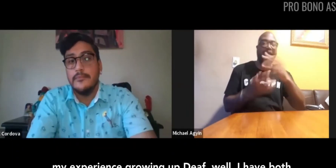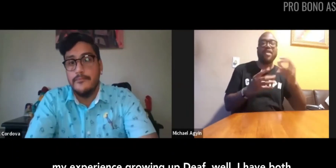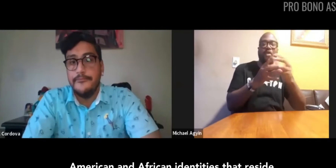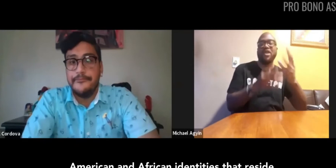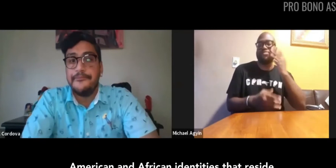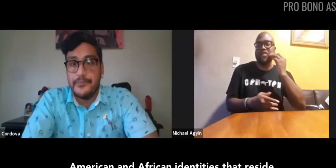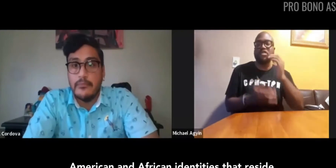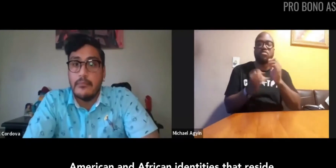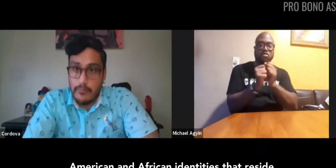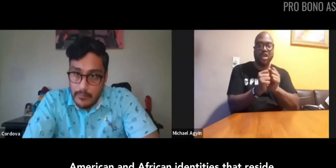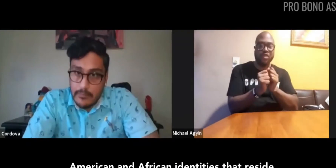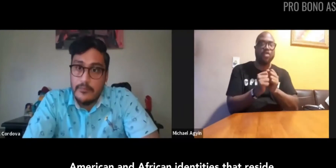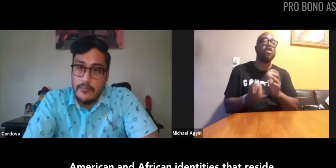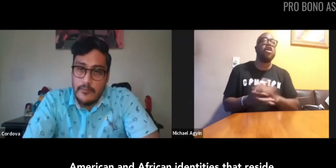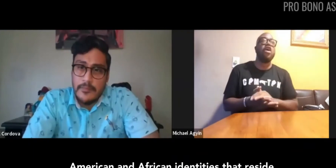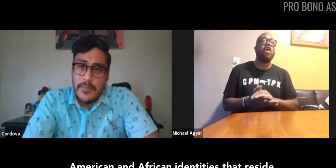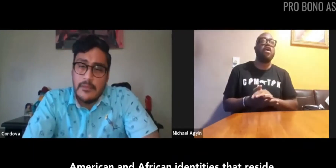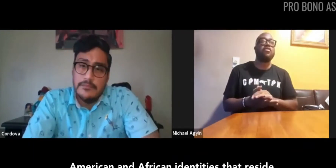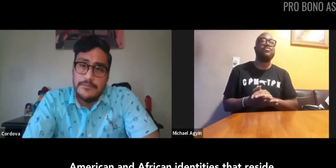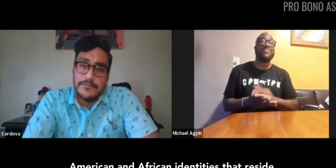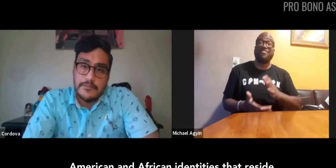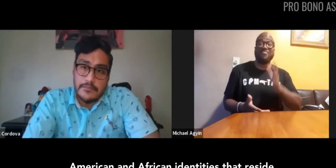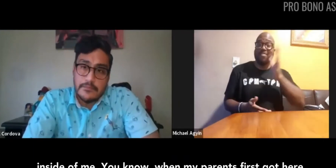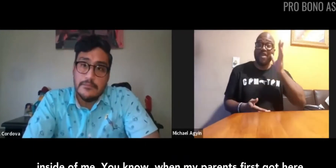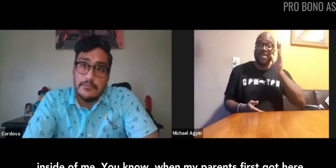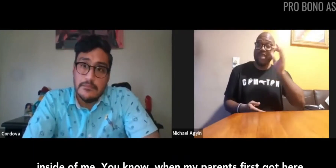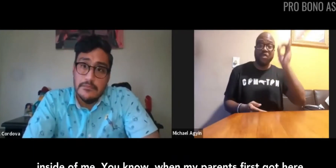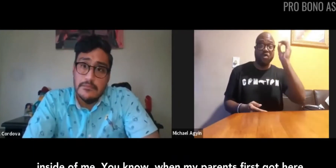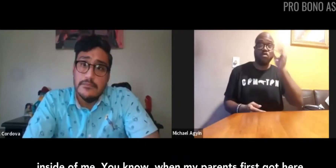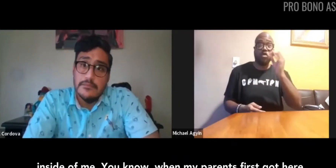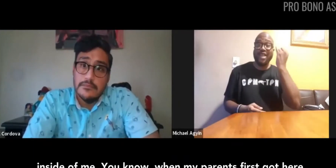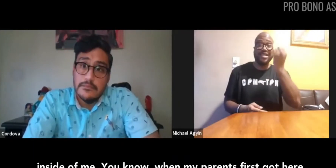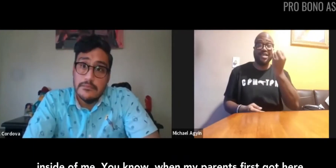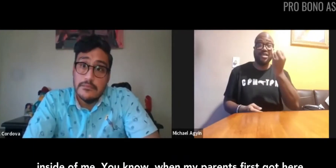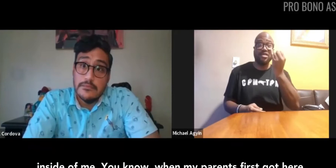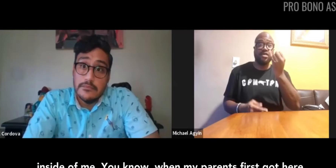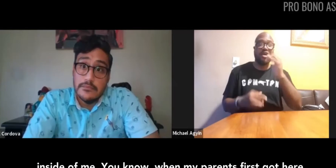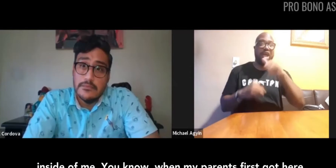I have both American and African identities that reside inside of me.